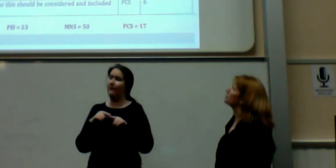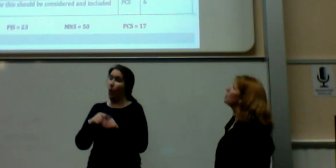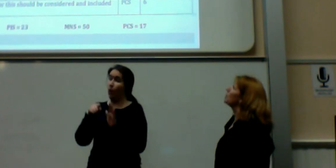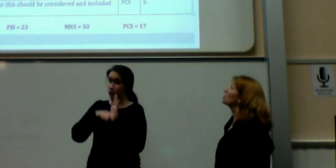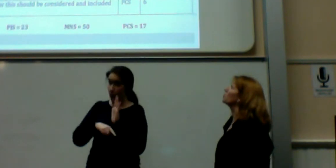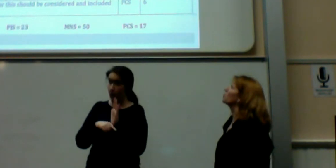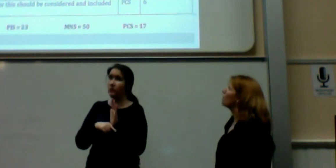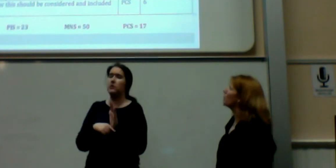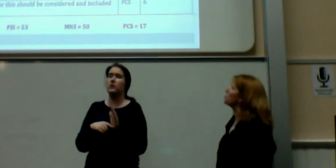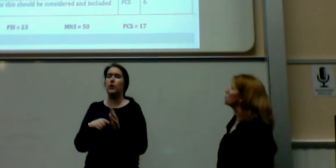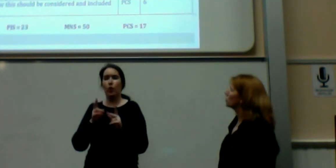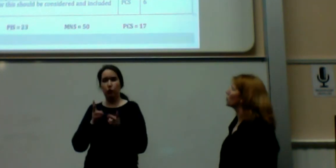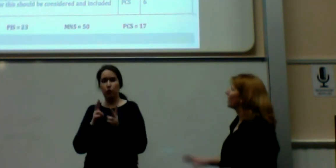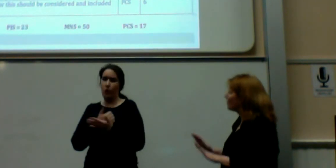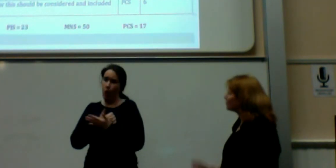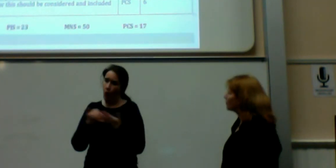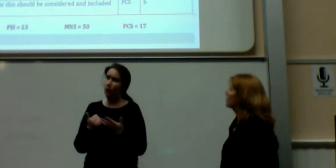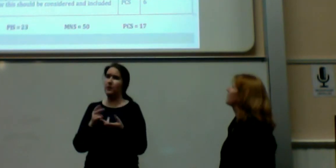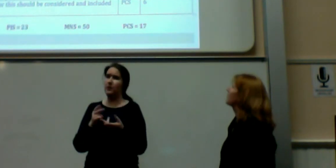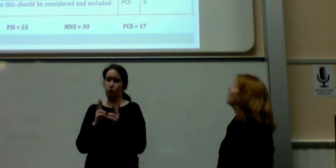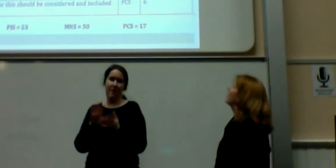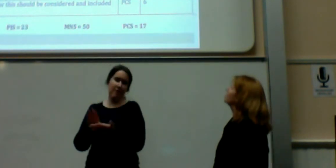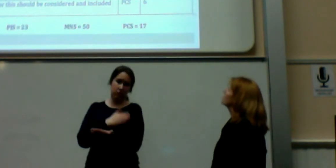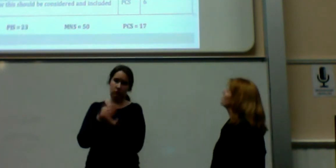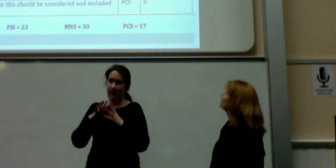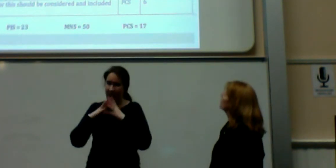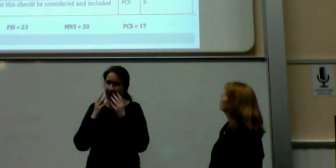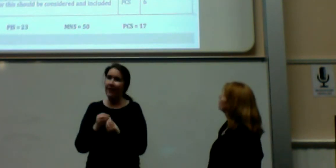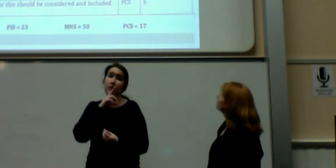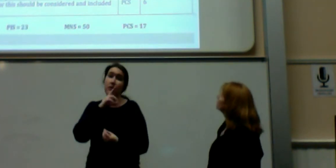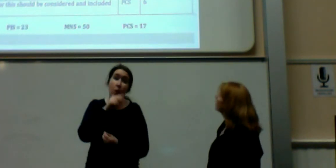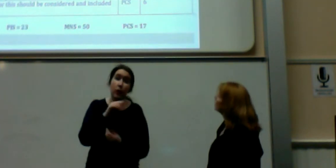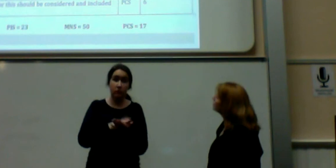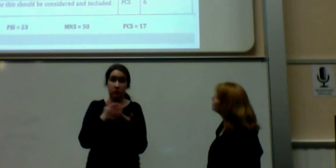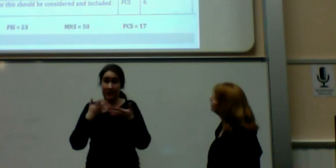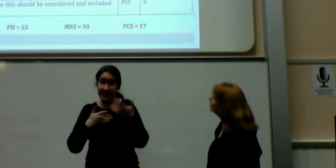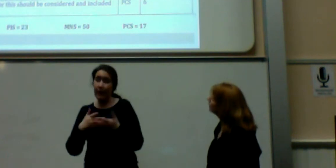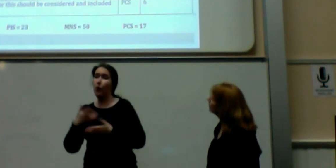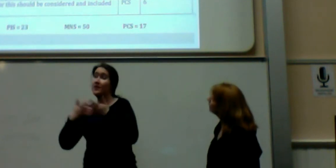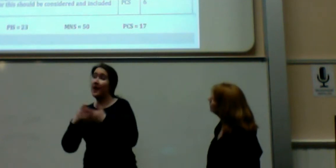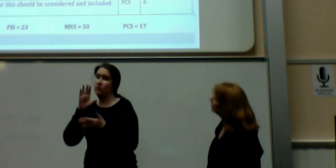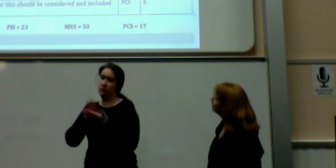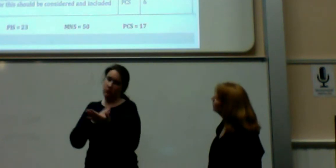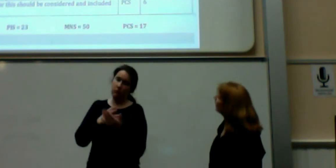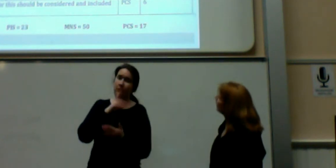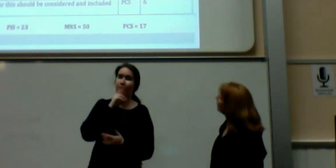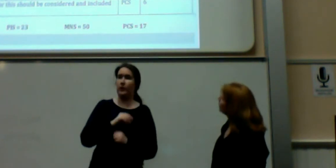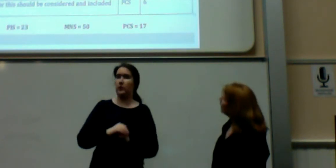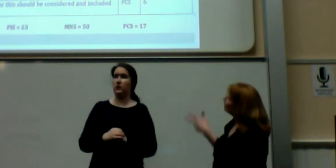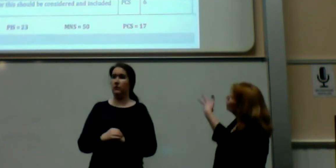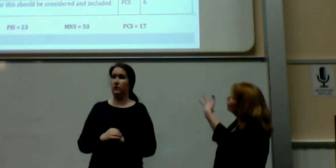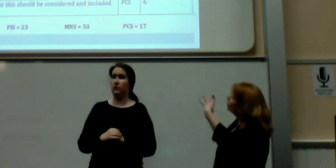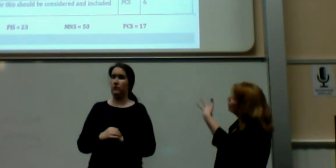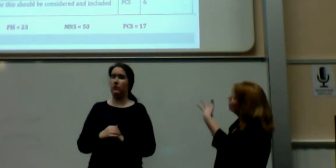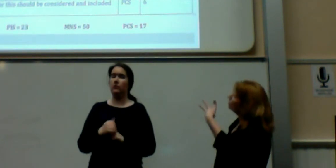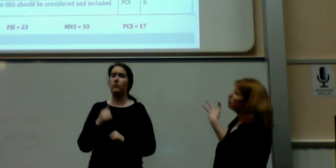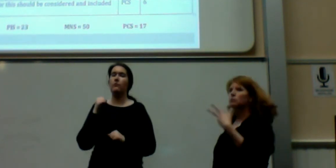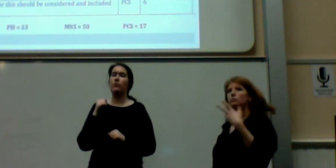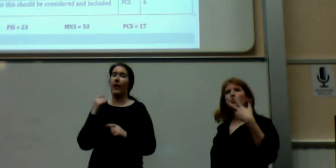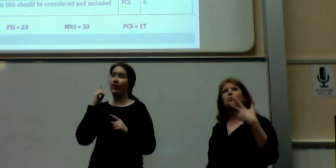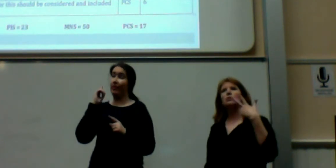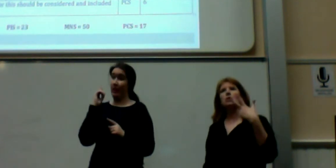norms one is interpreters always interpret everything as it is spoken and or signed. And then we had